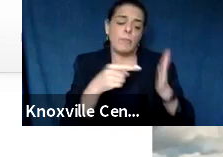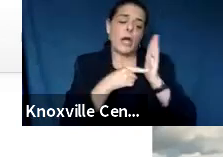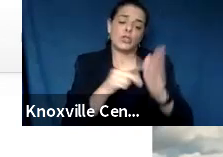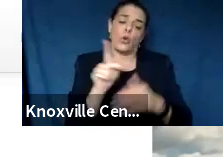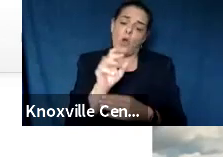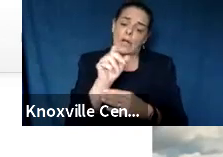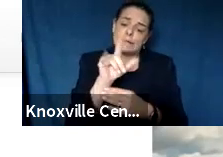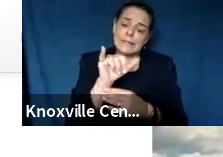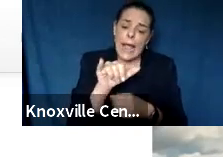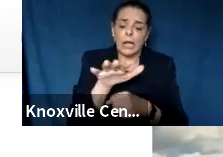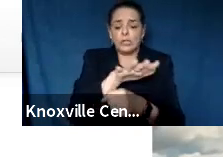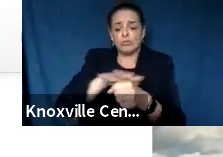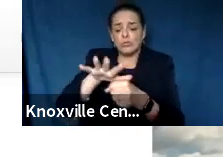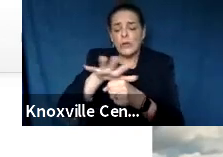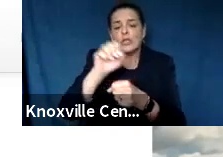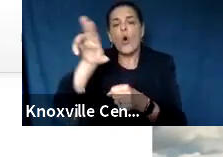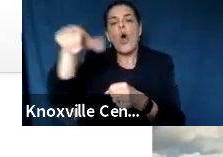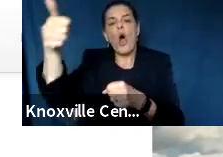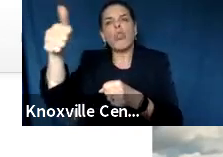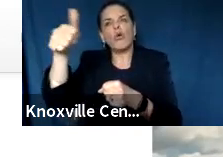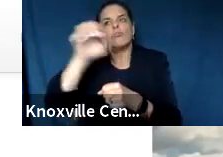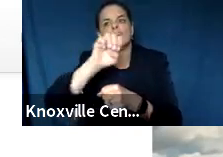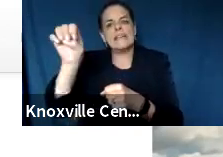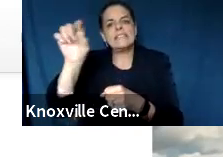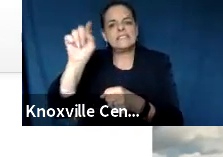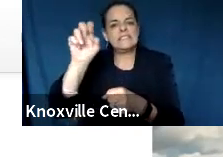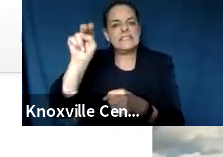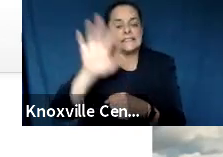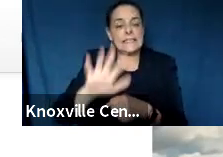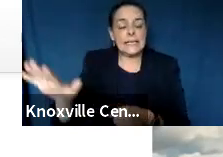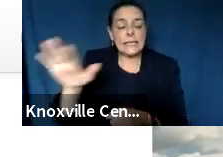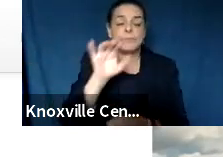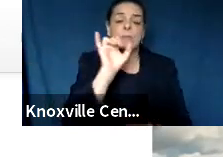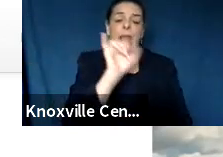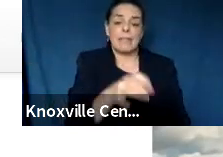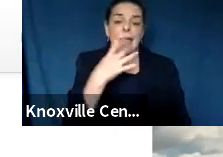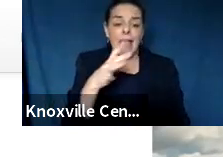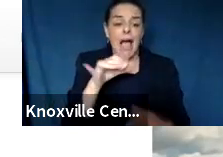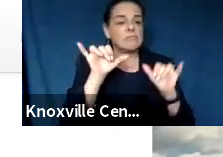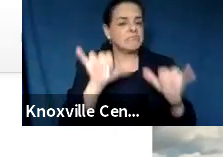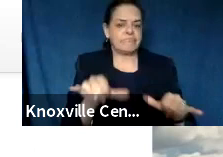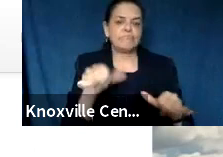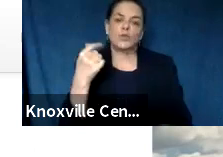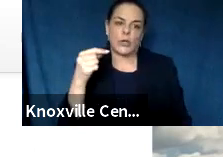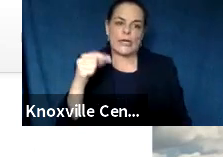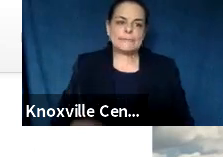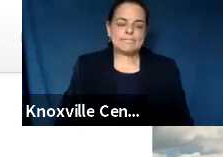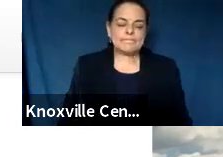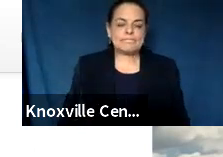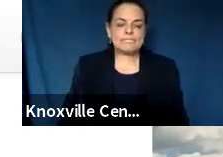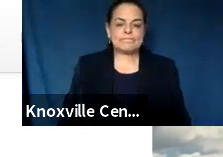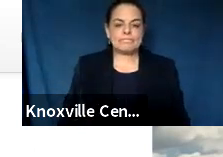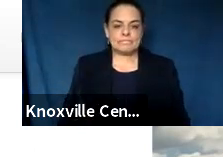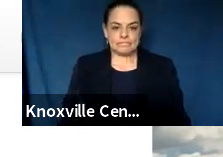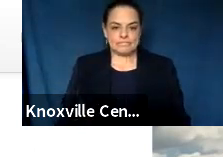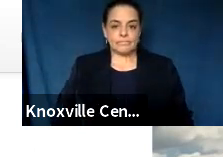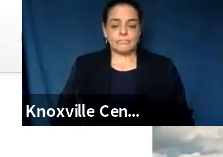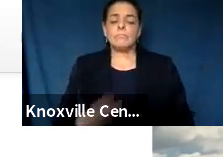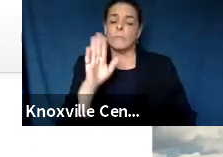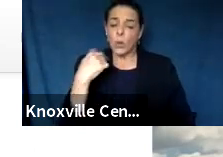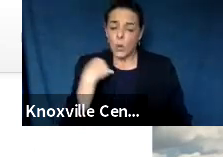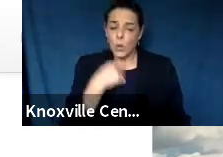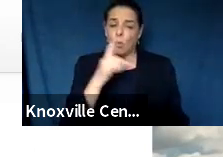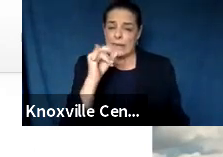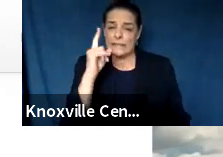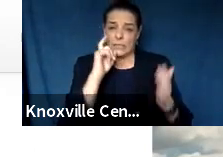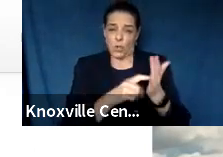other jurisdictions. For this benchmark, the traffic light remains green. While we did experience a few